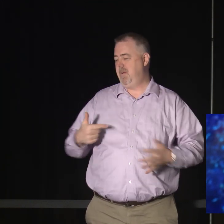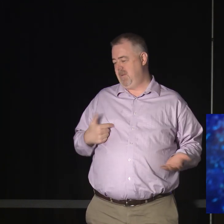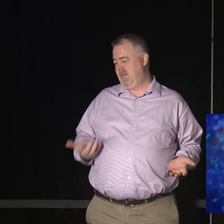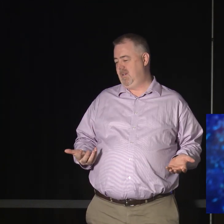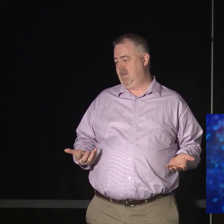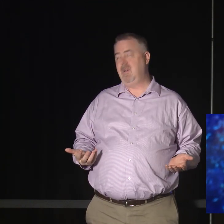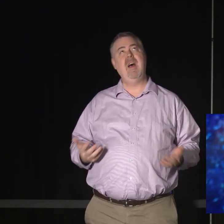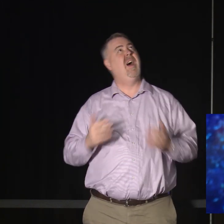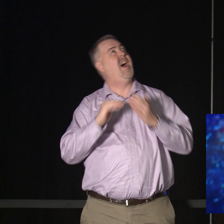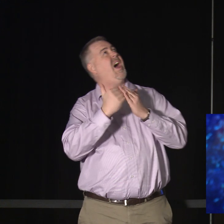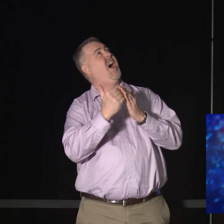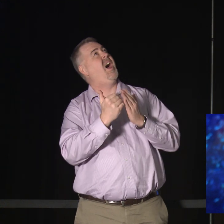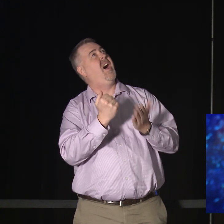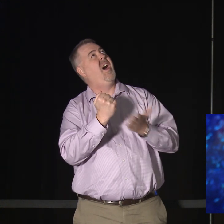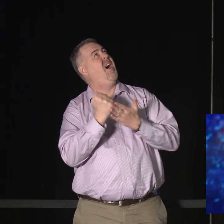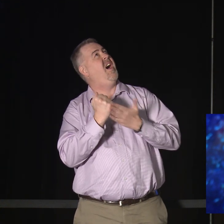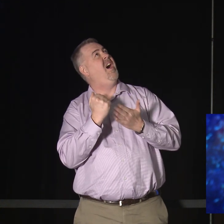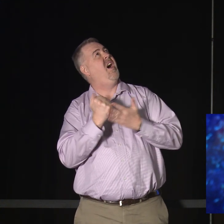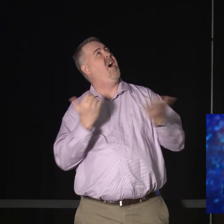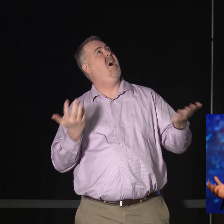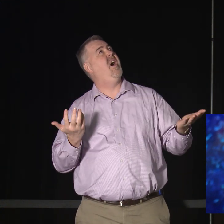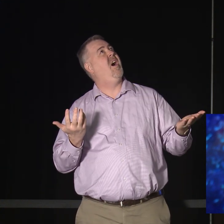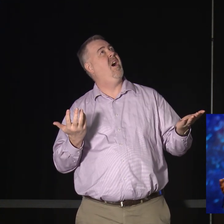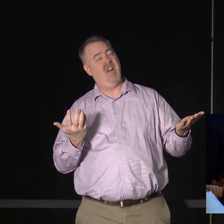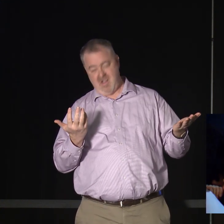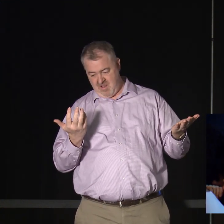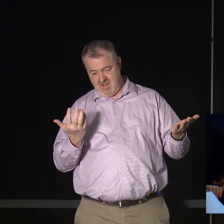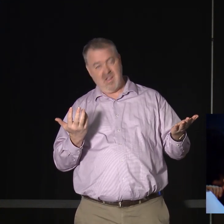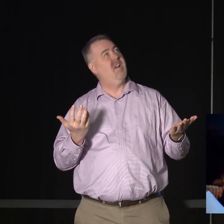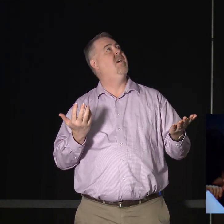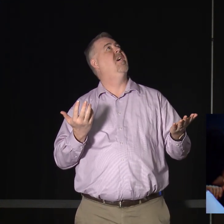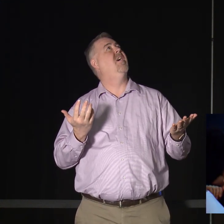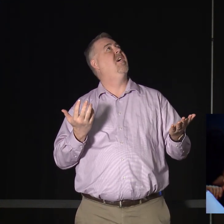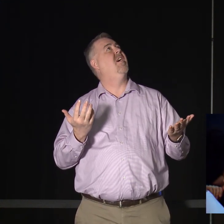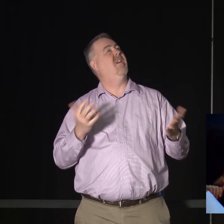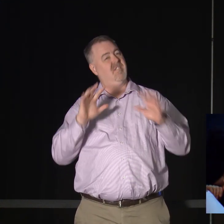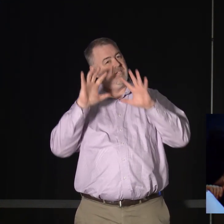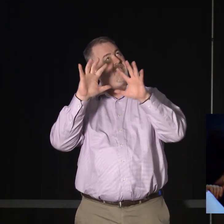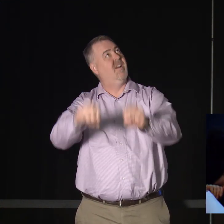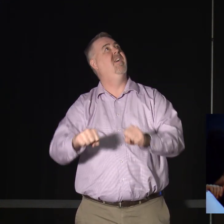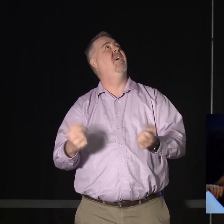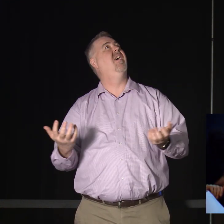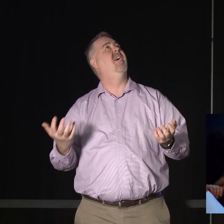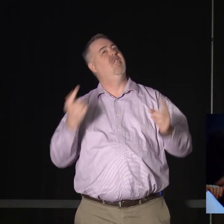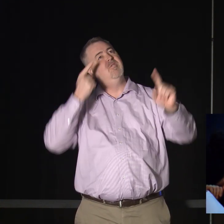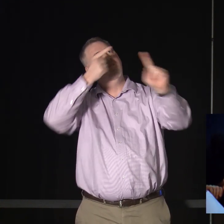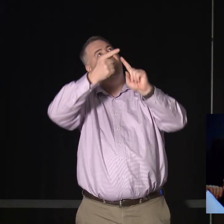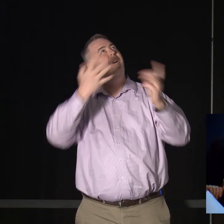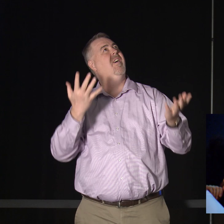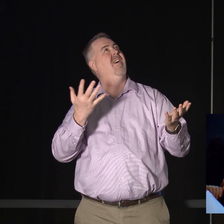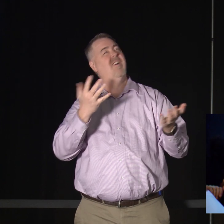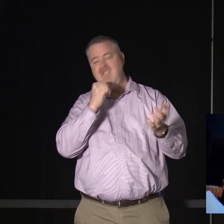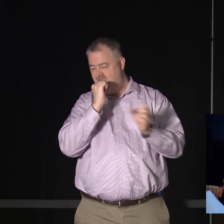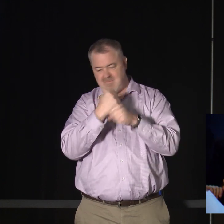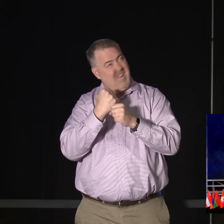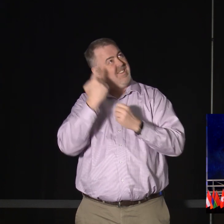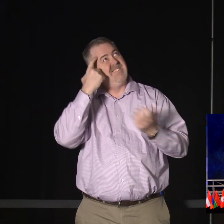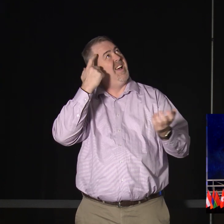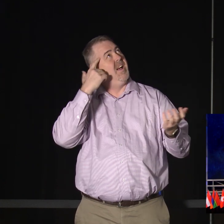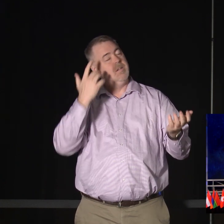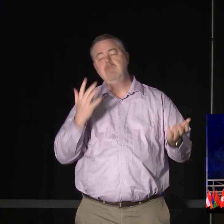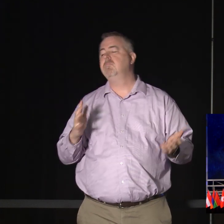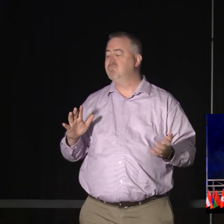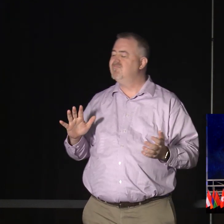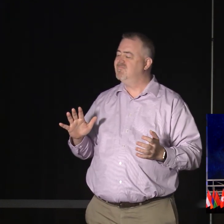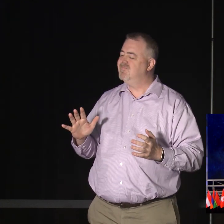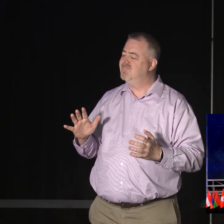how is this helping us towards our end and our desired goal? It doesn't make sense. Just do what I'm